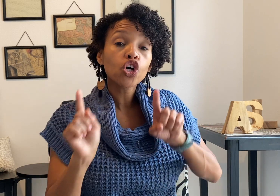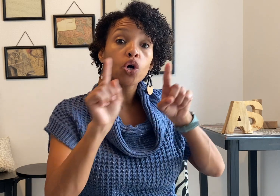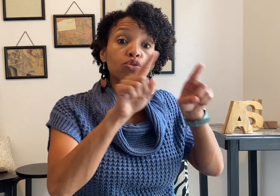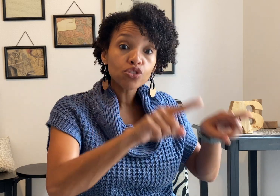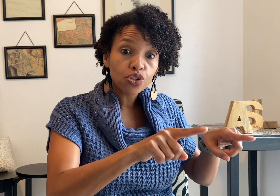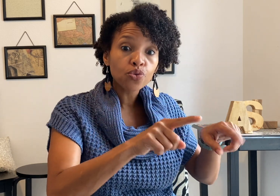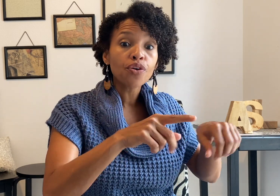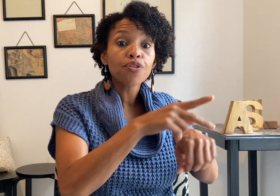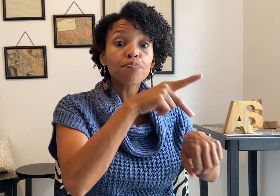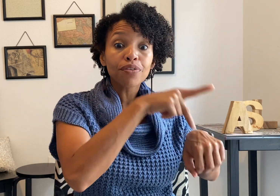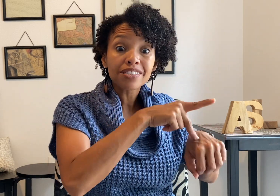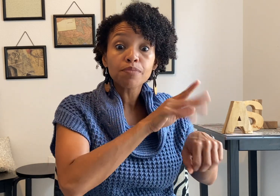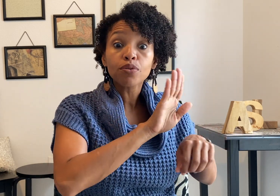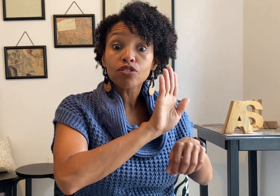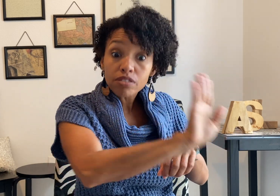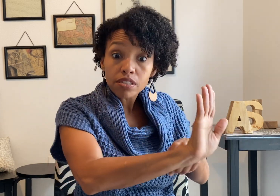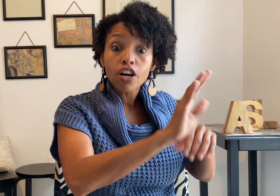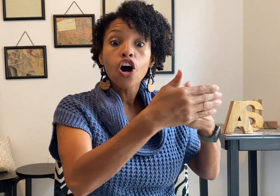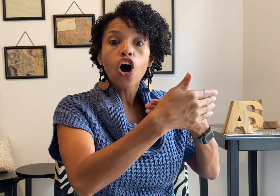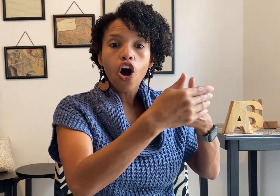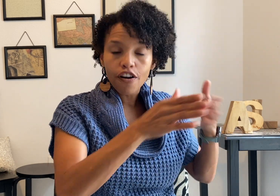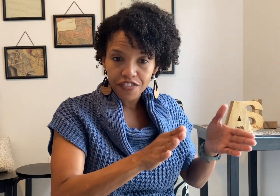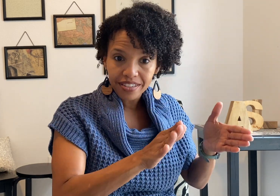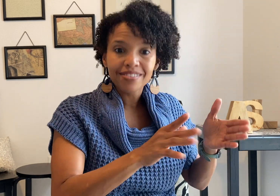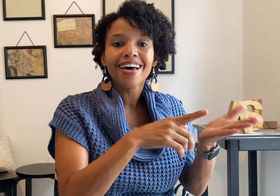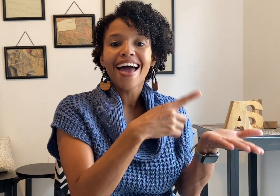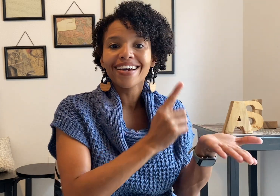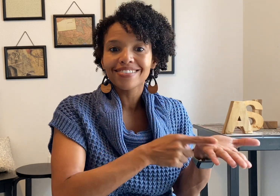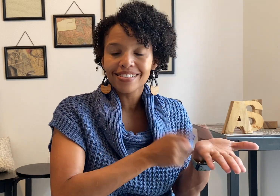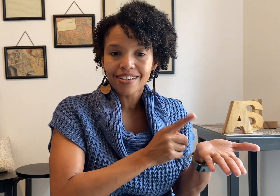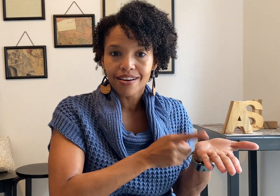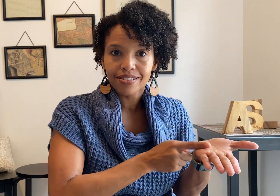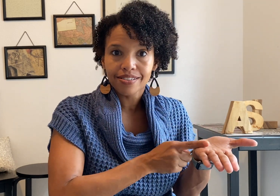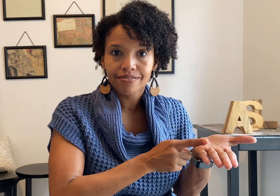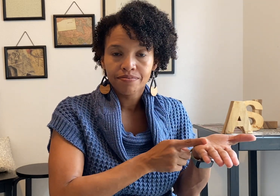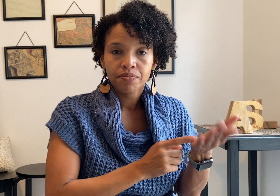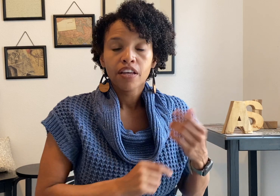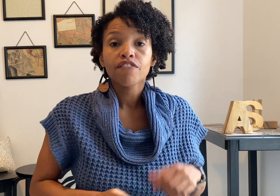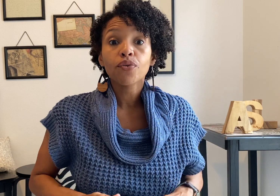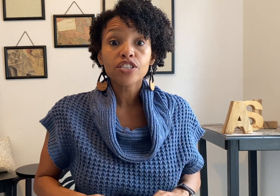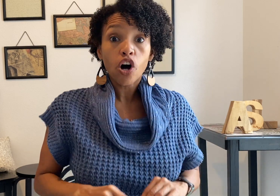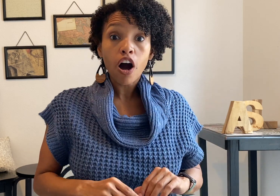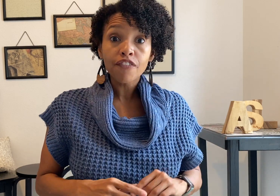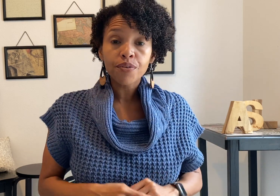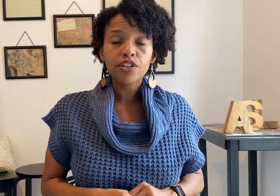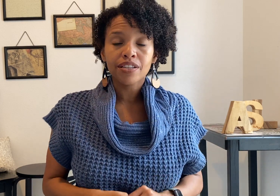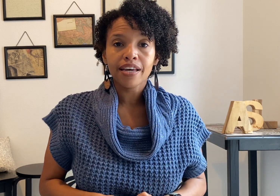go to the principal's office and discuss. Voice off, it would look like